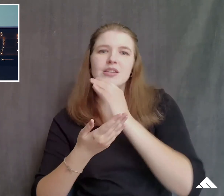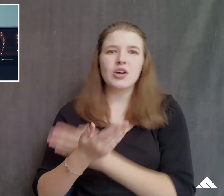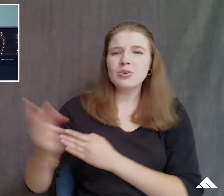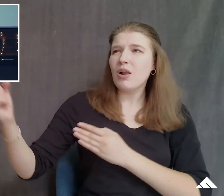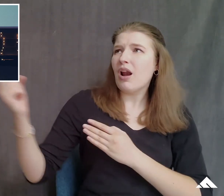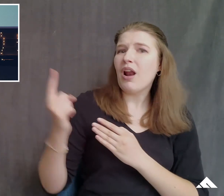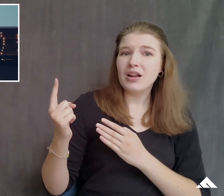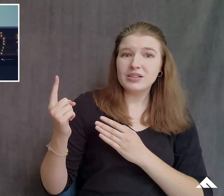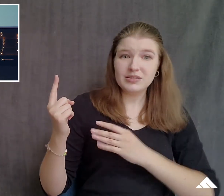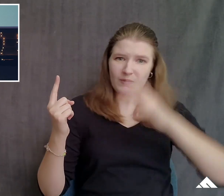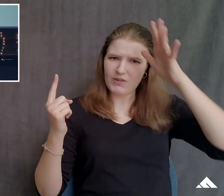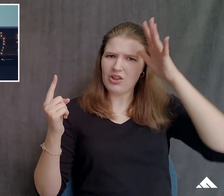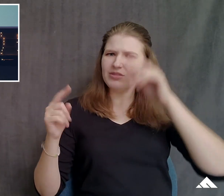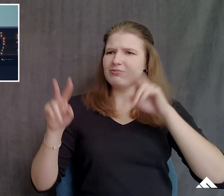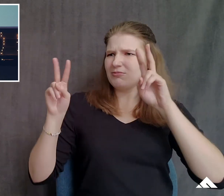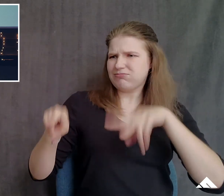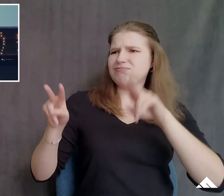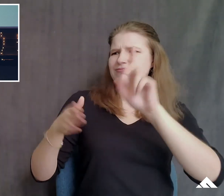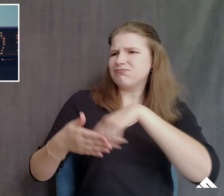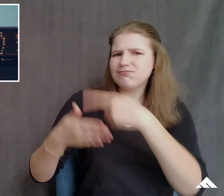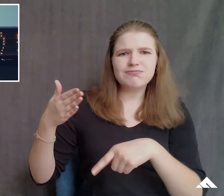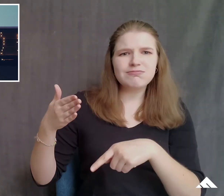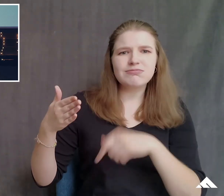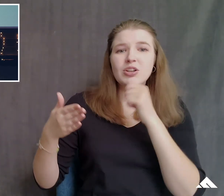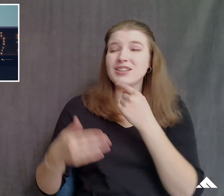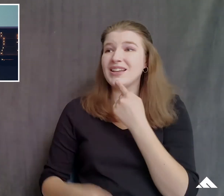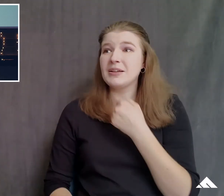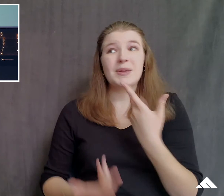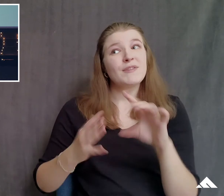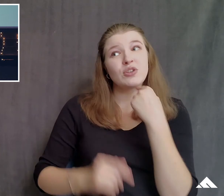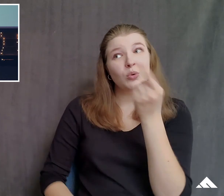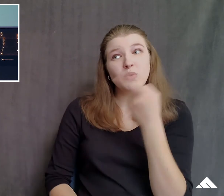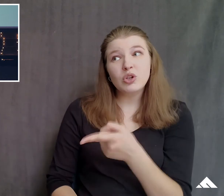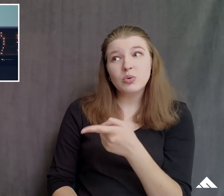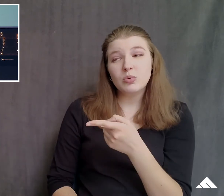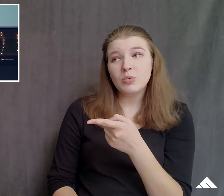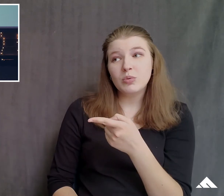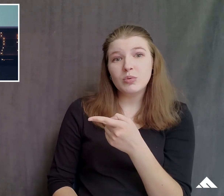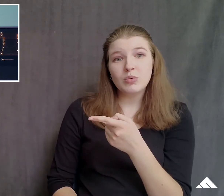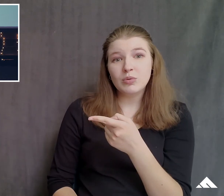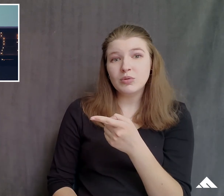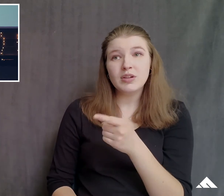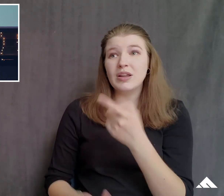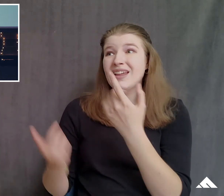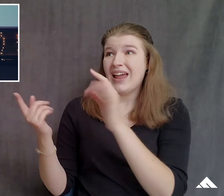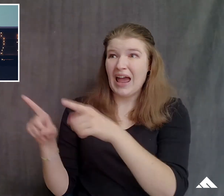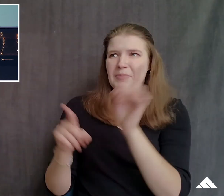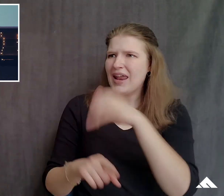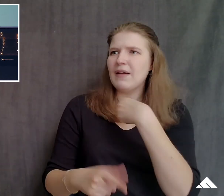father doesn't greet the child with recrimination. He doesn't say, "See, I told you. I told you that's what would happen.